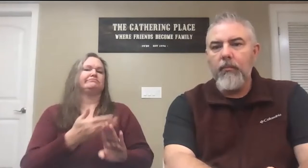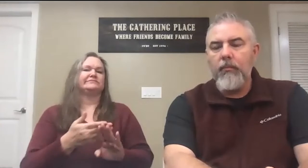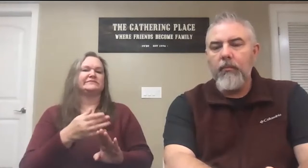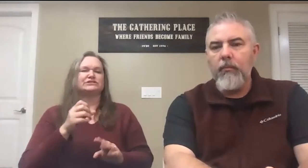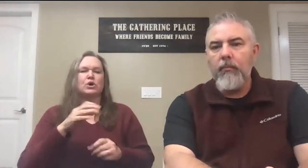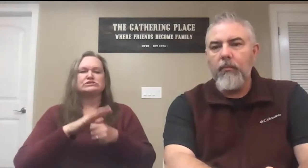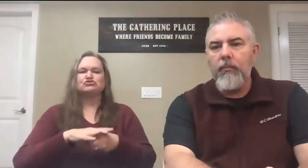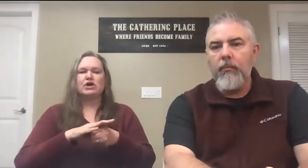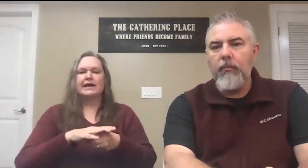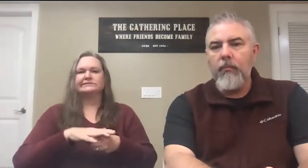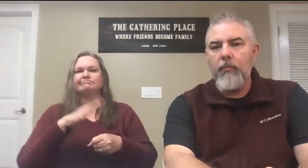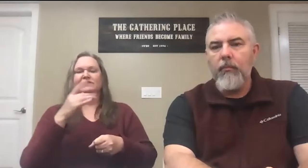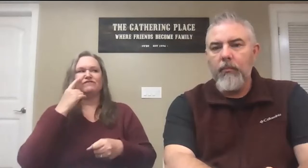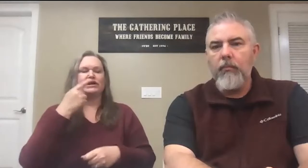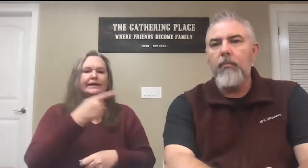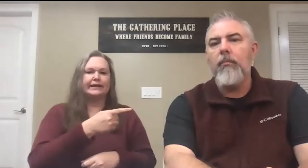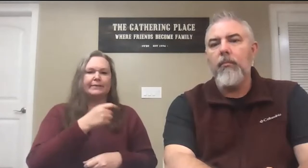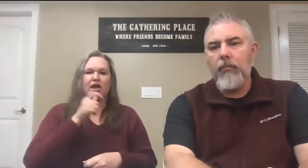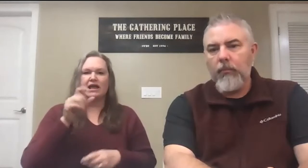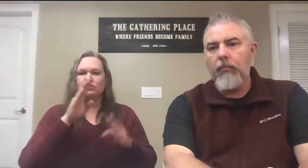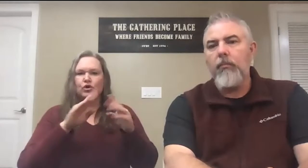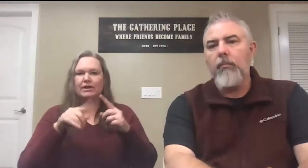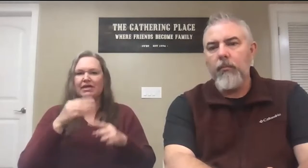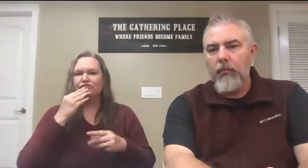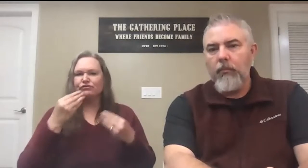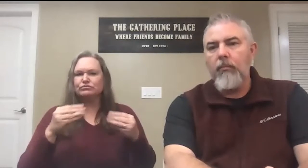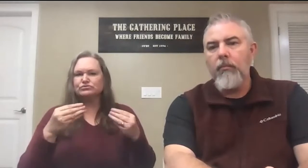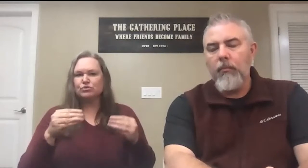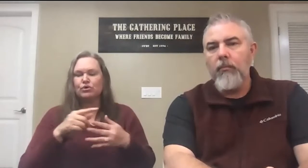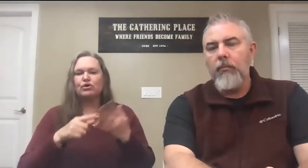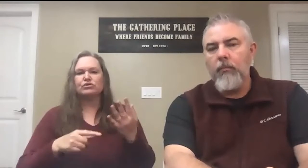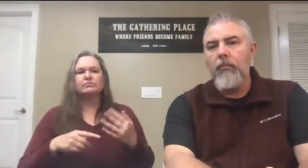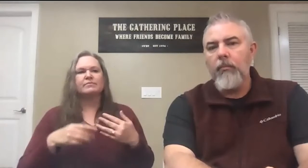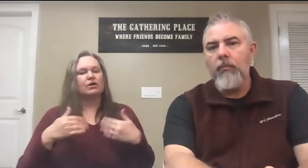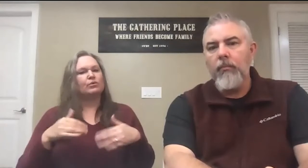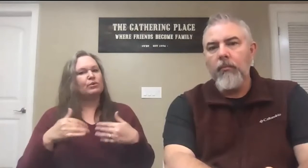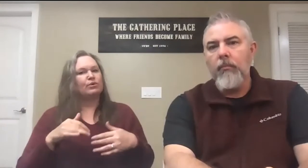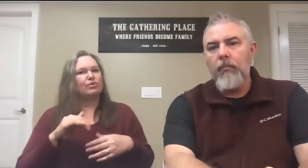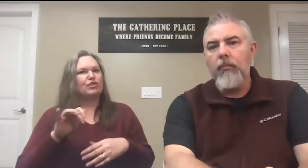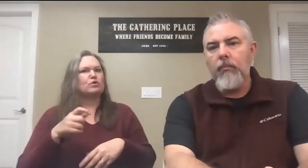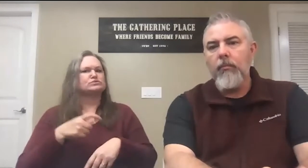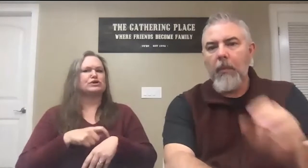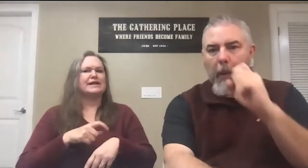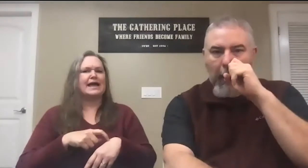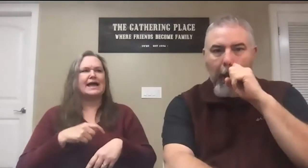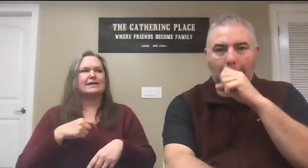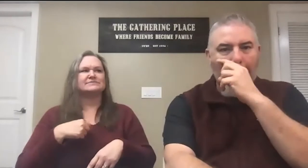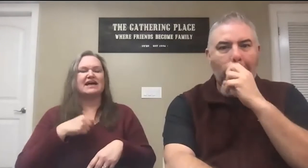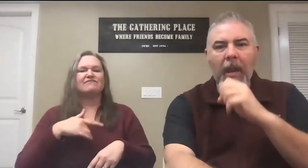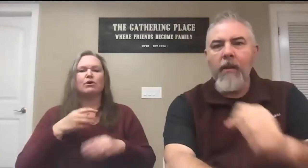grateful that I've already prepared beforehand, so there's less stress on him, about having to go to the grocery store. That was really